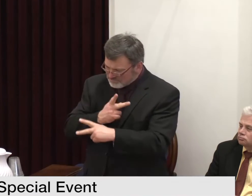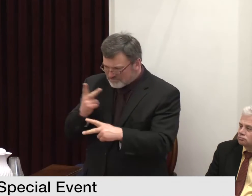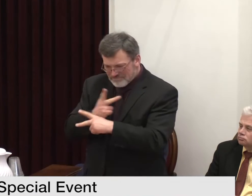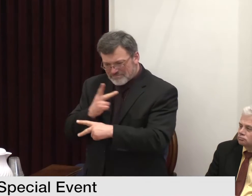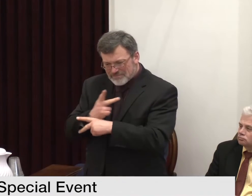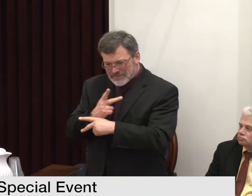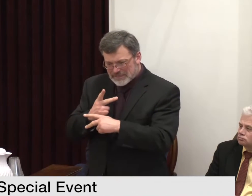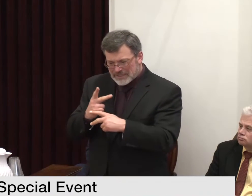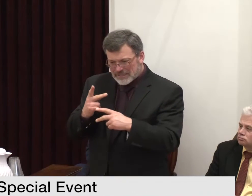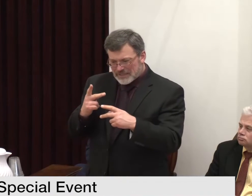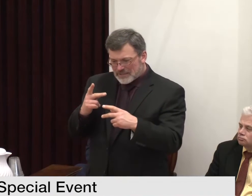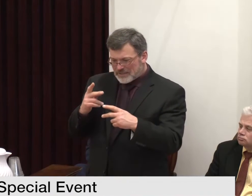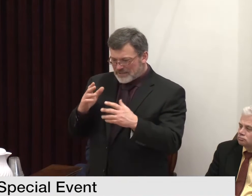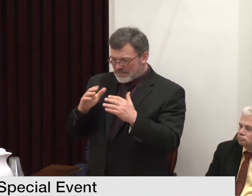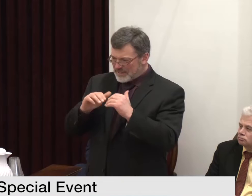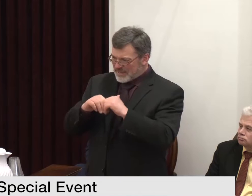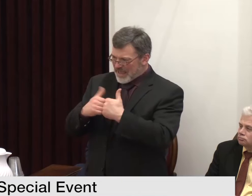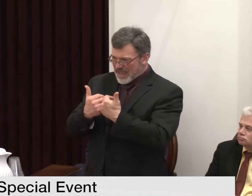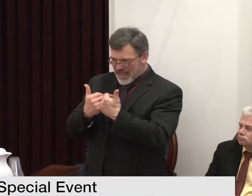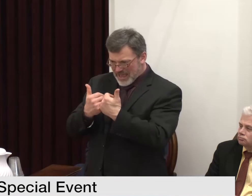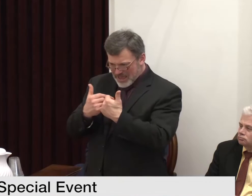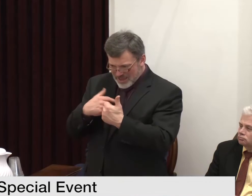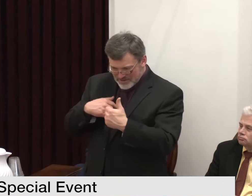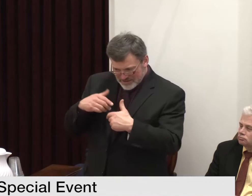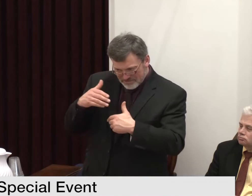lives up to the example Vermont is showing every day.